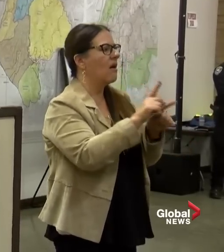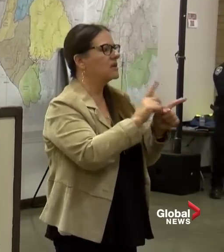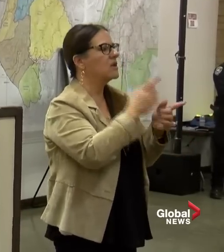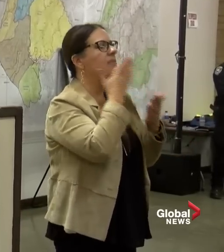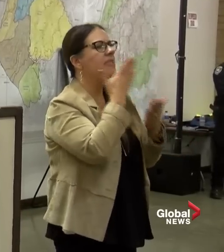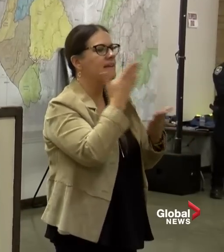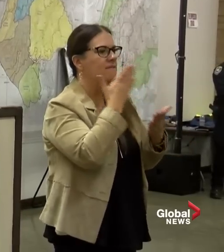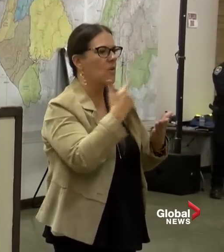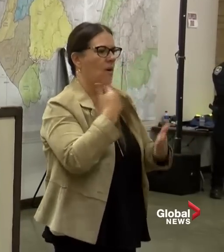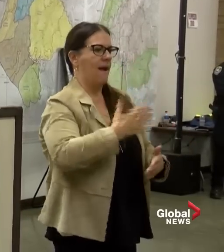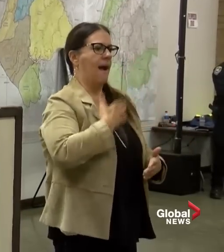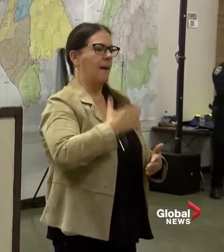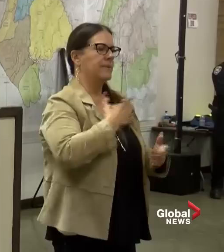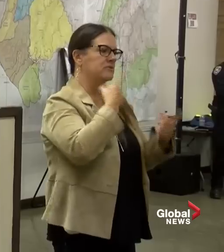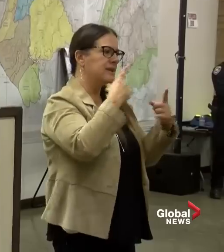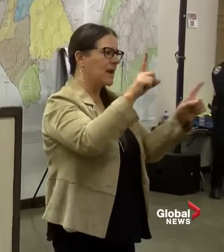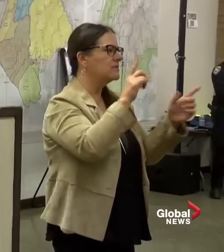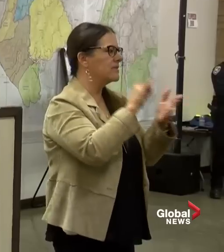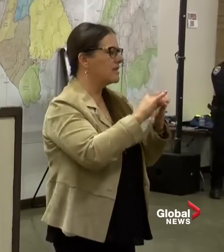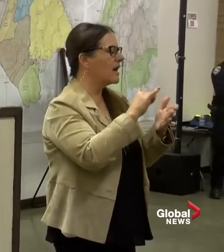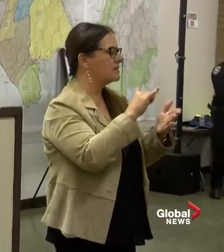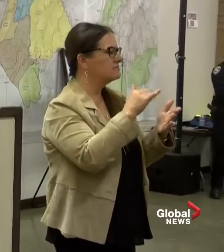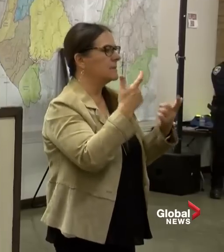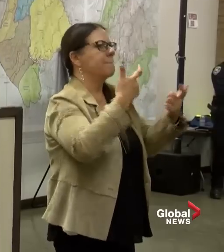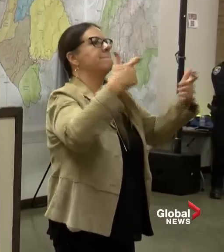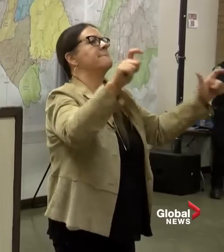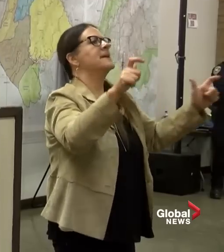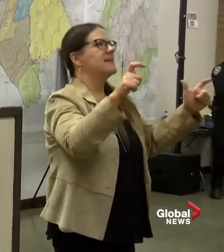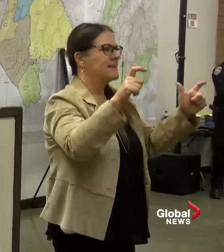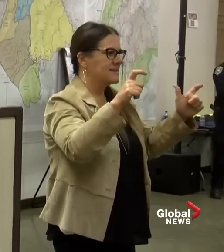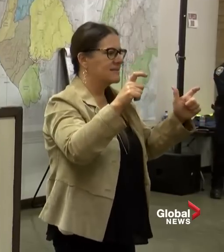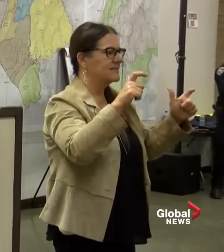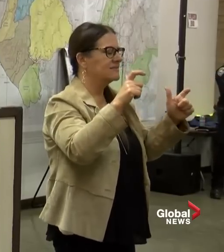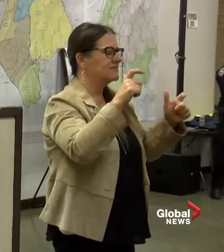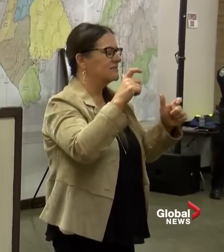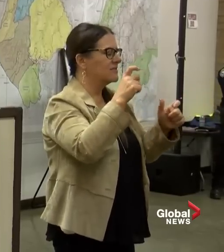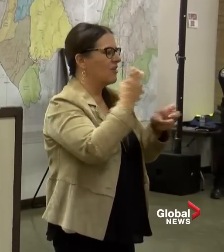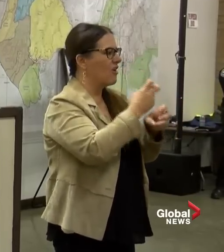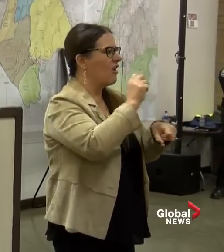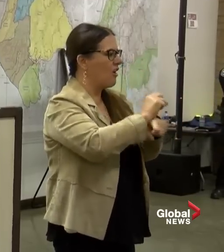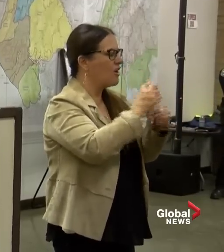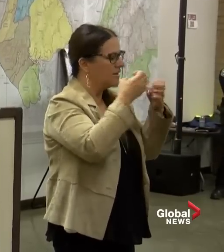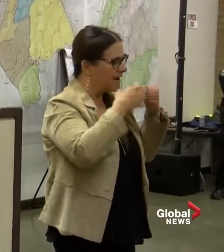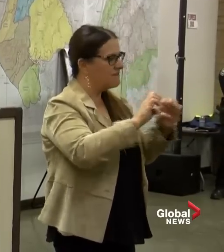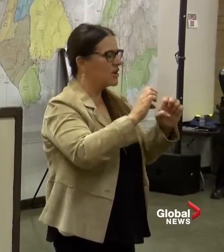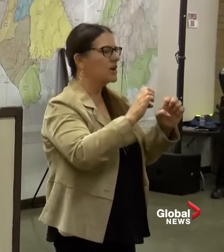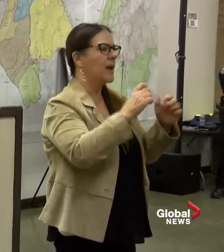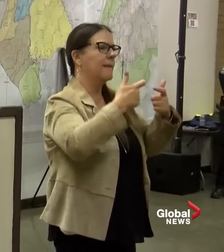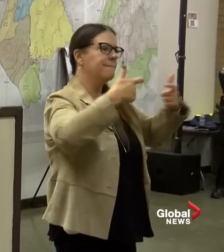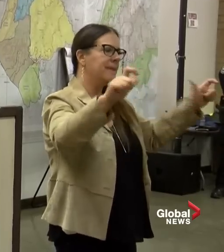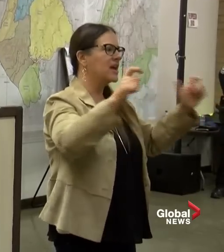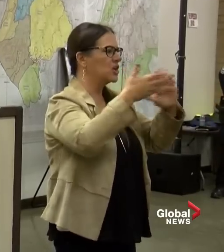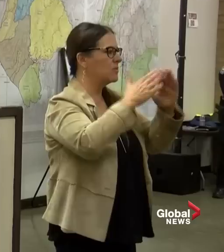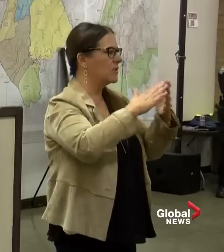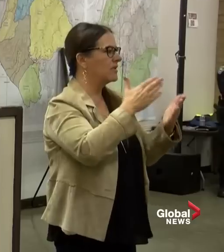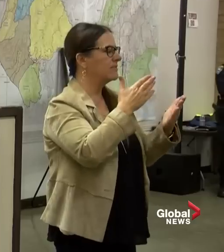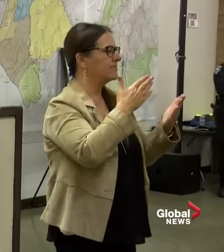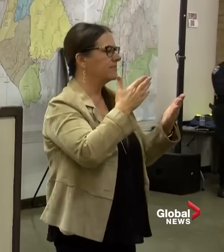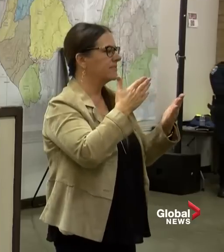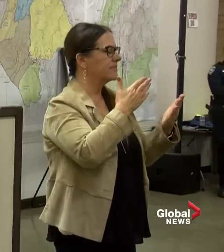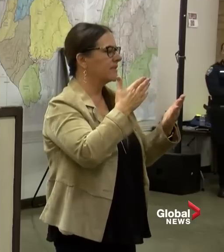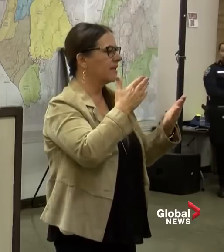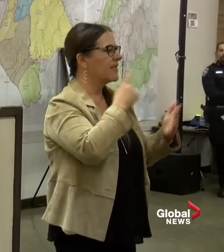thankful, we're so happy to announce that there has been a massive effort to plan a big community Thanksgiving. Again, this is